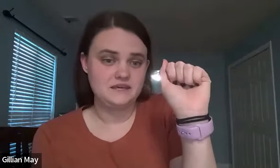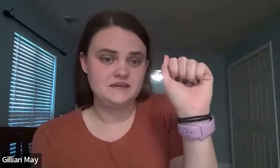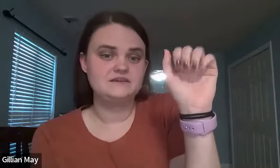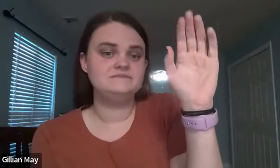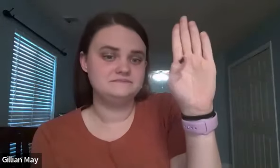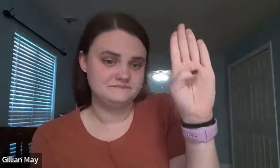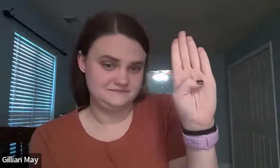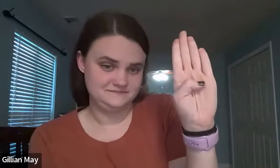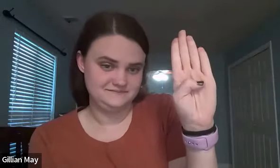B,